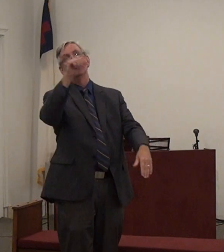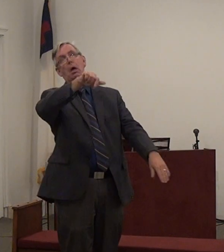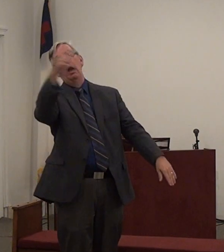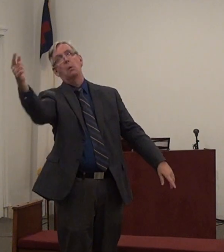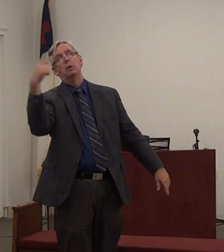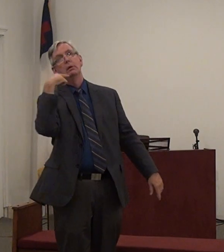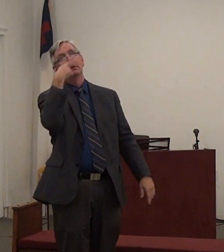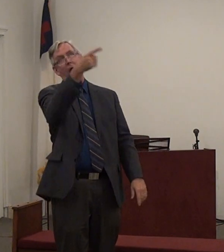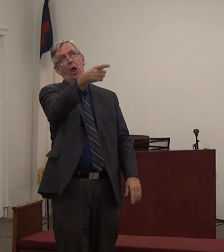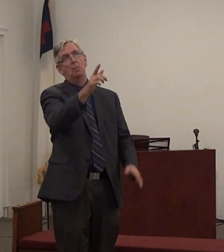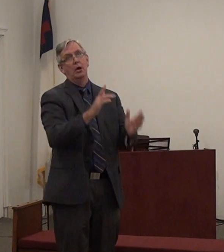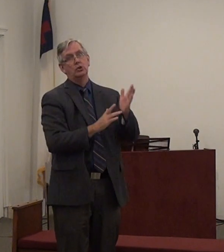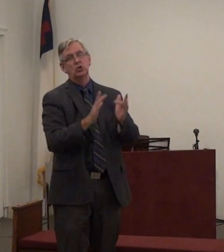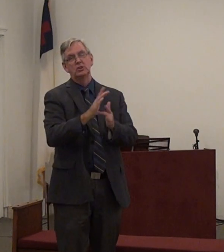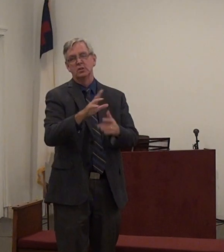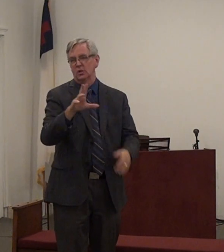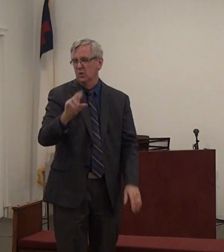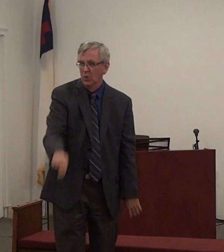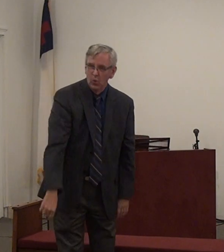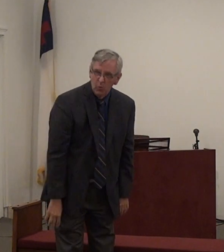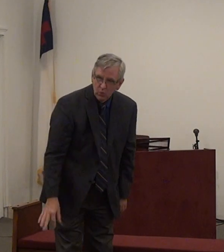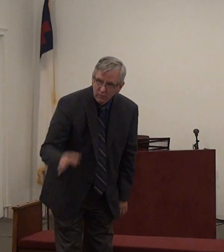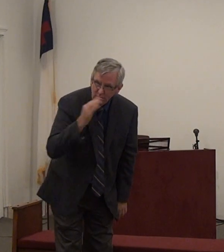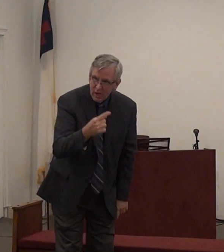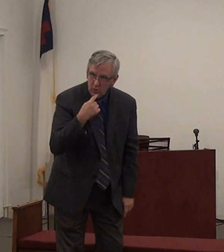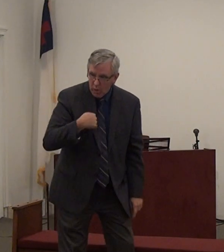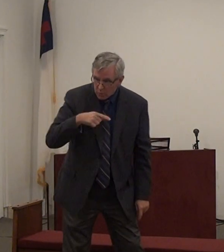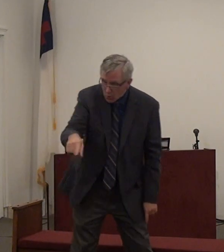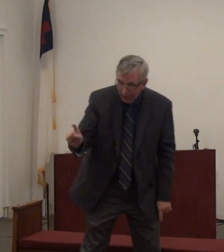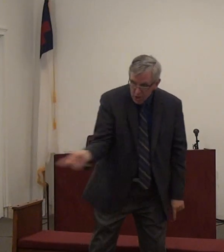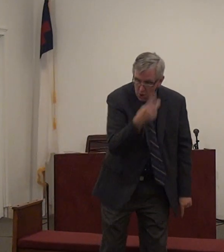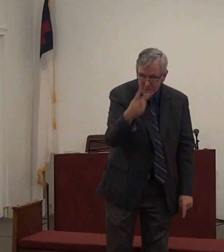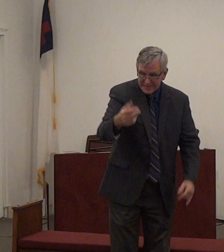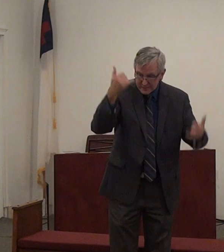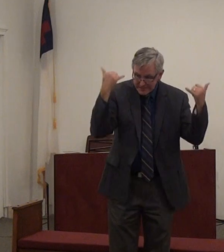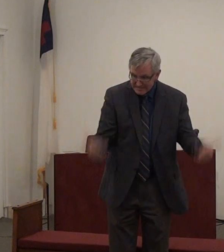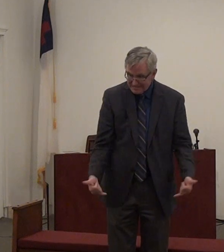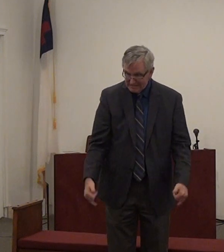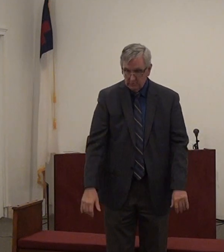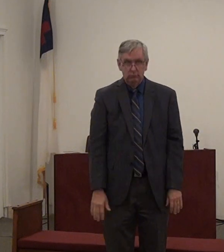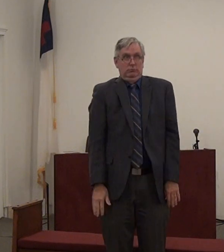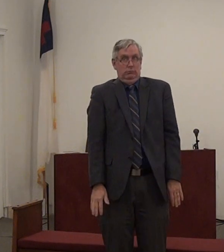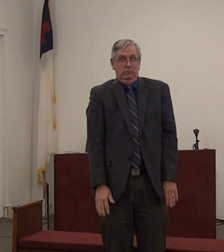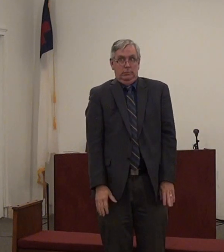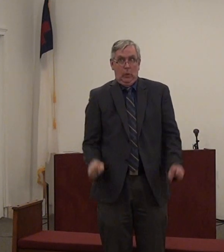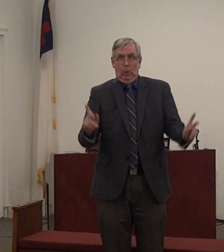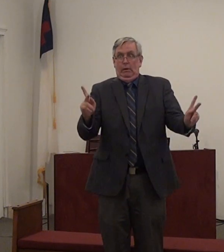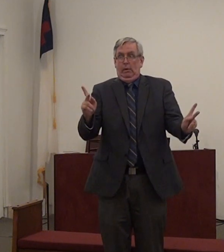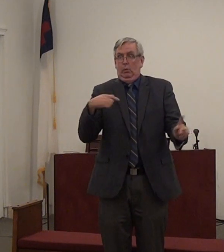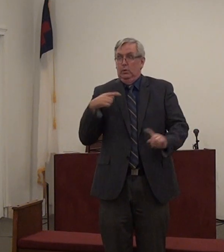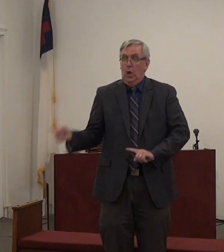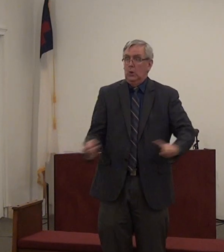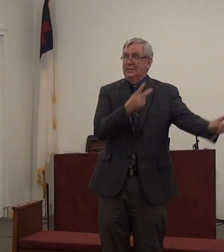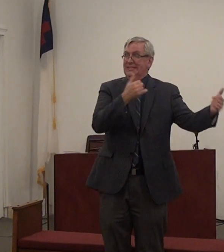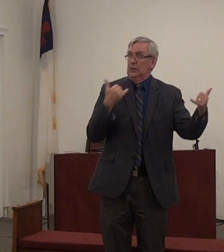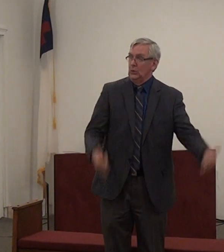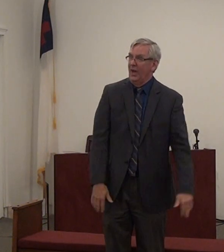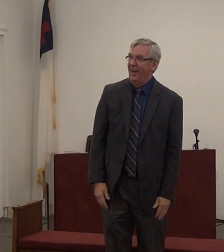I'll do it some other day. Maybe somebody else will tell her about Jesus." He said, "We're going to go and see her today." And so